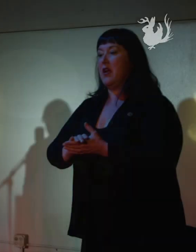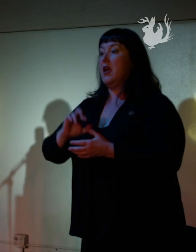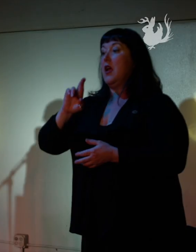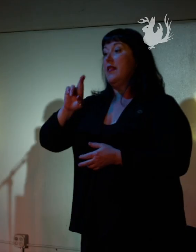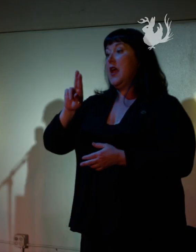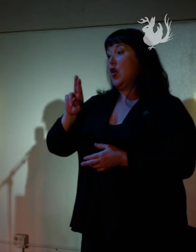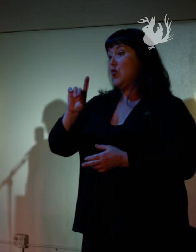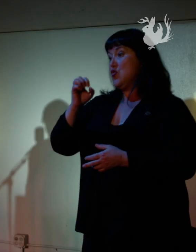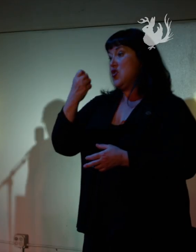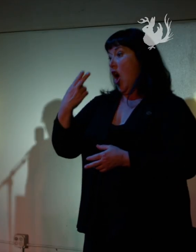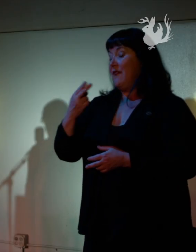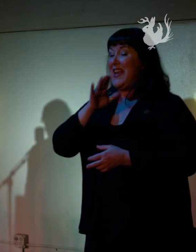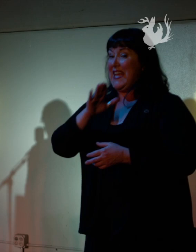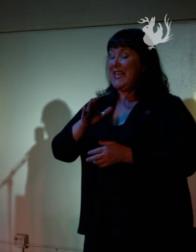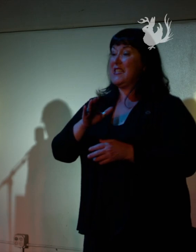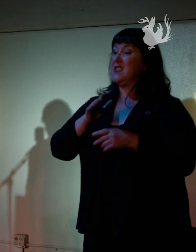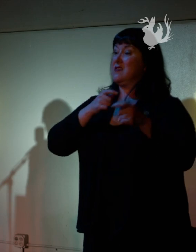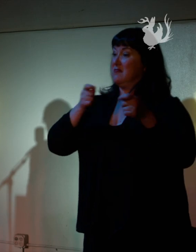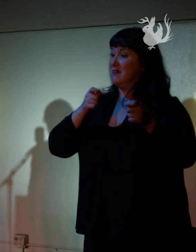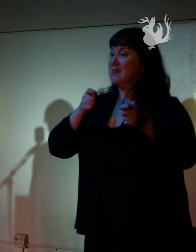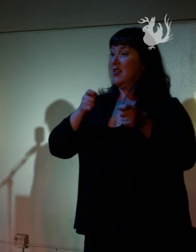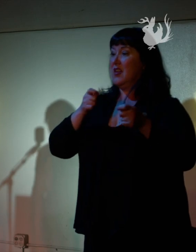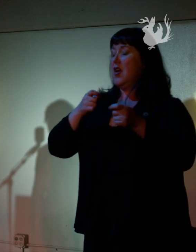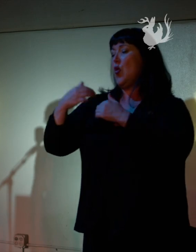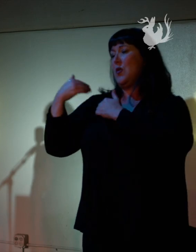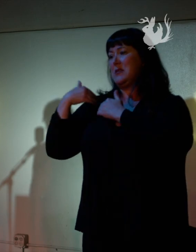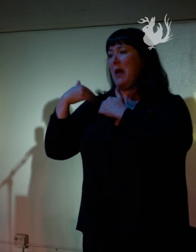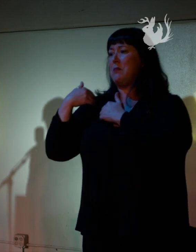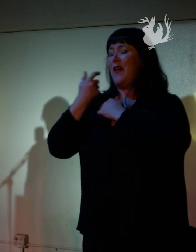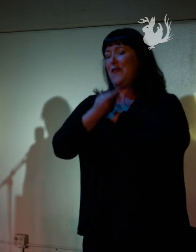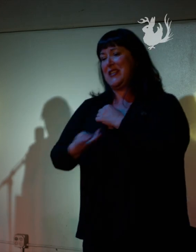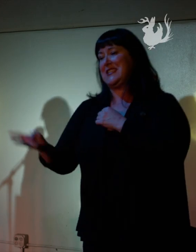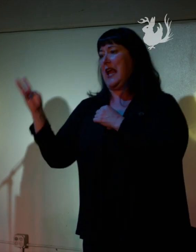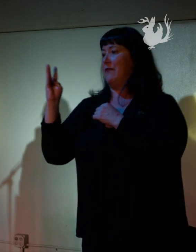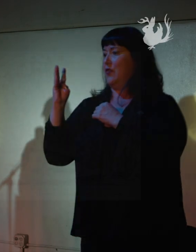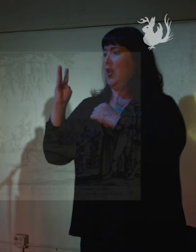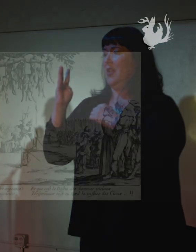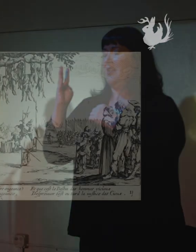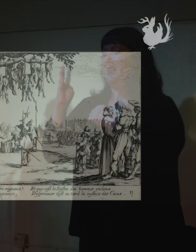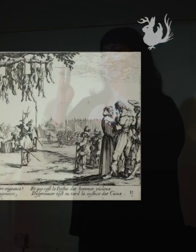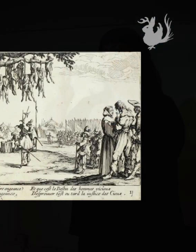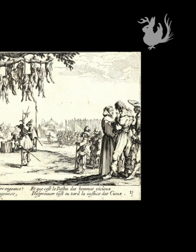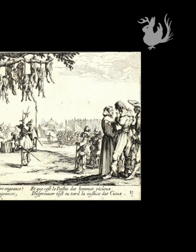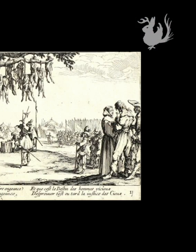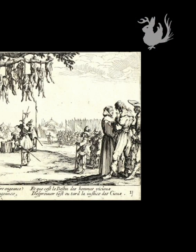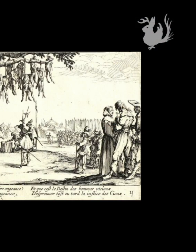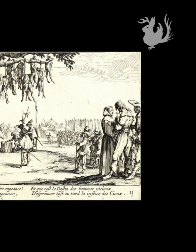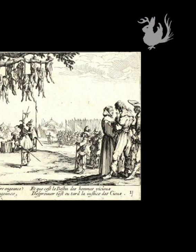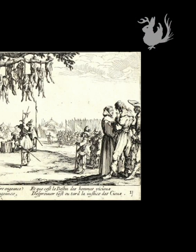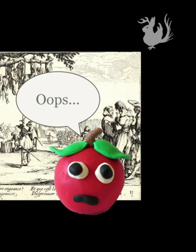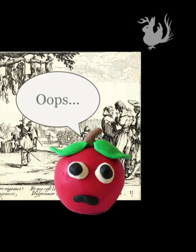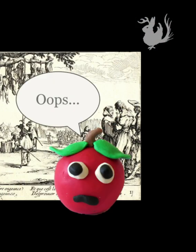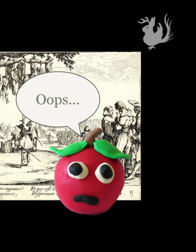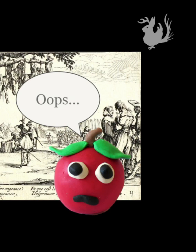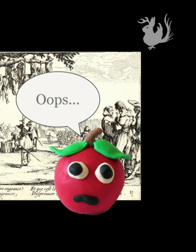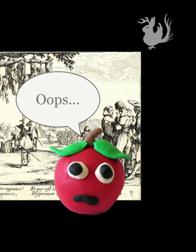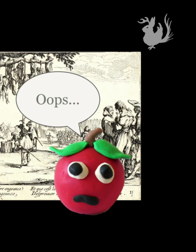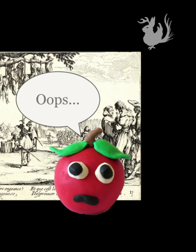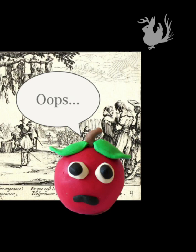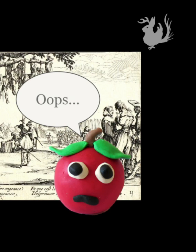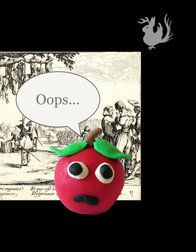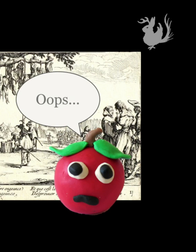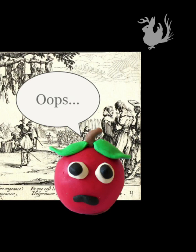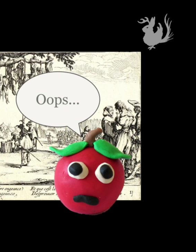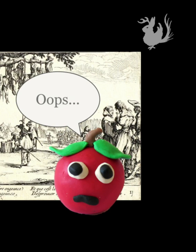rulership is responsible for the several decades of turmoil that followed, what would come to be known as the 30